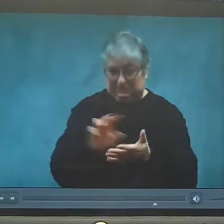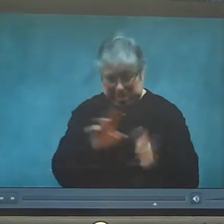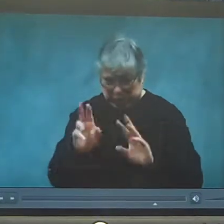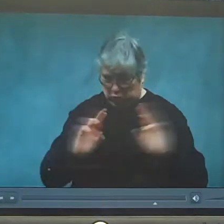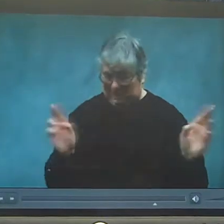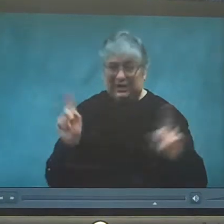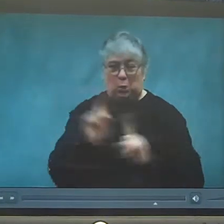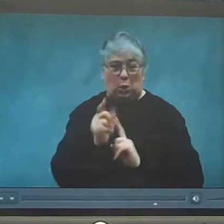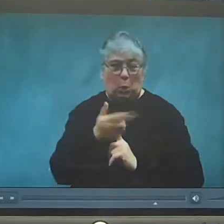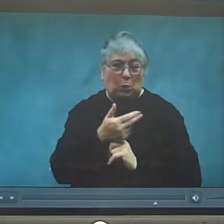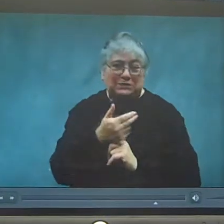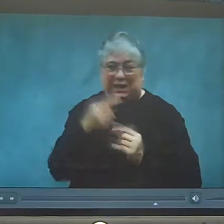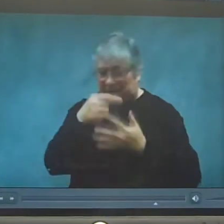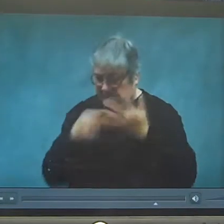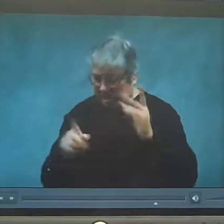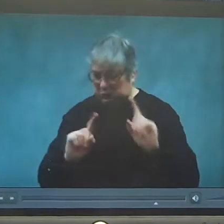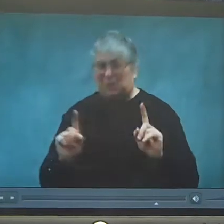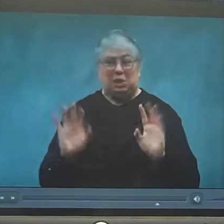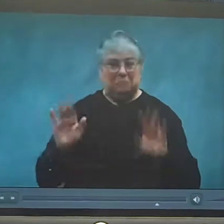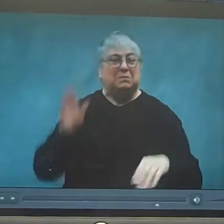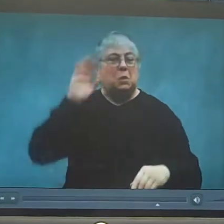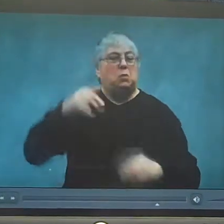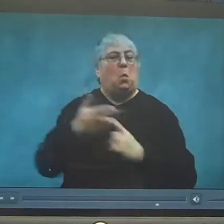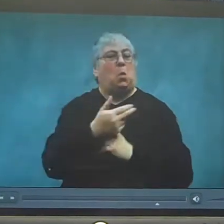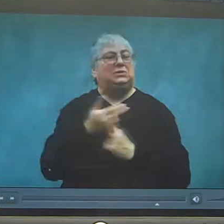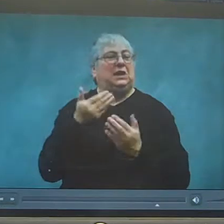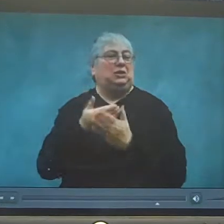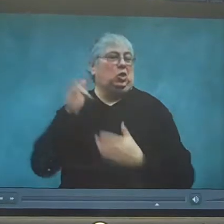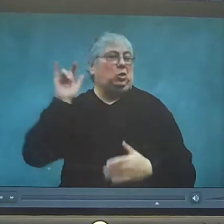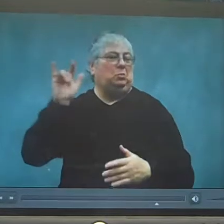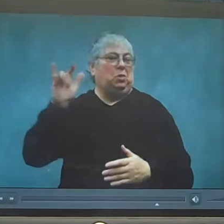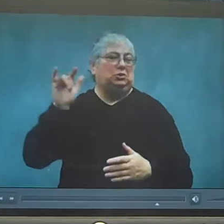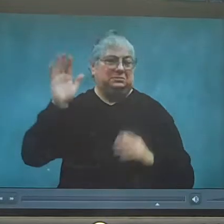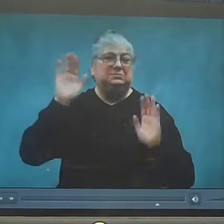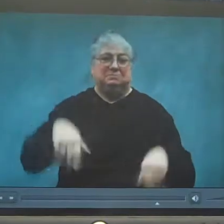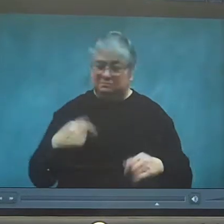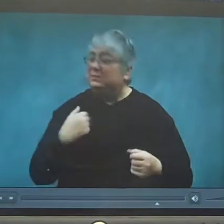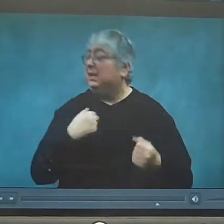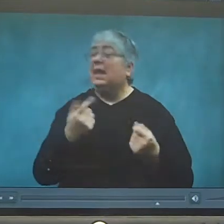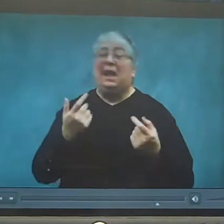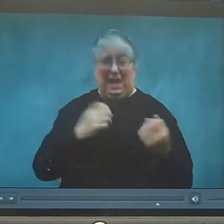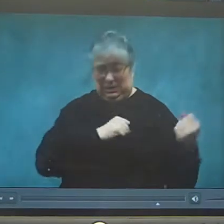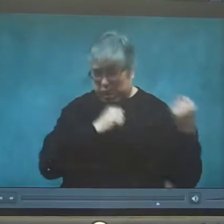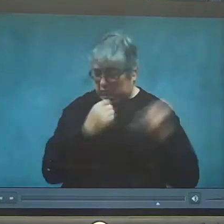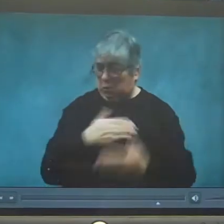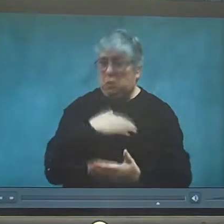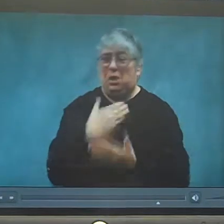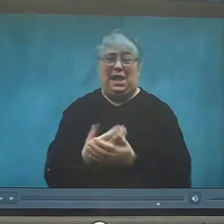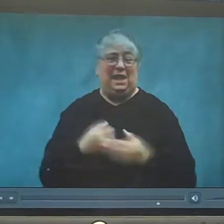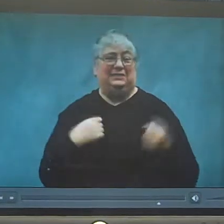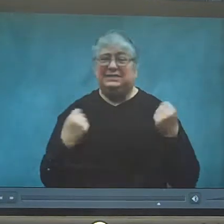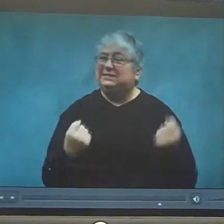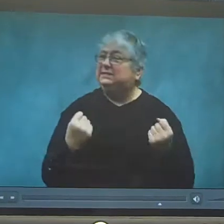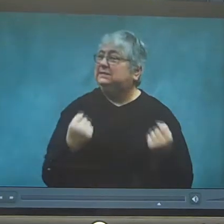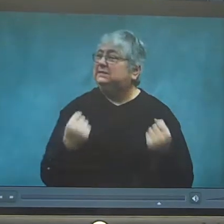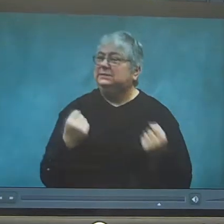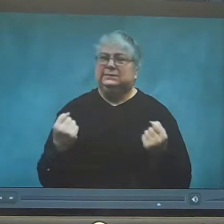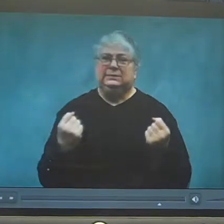Whenever I would go to different places and I had to look for my hotel where I was staying at, which was near the airport, I would